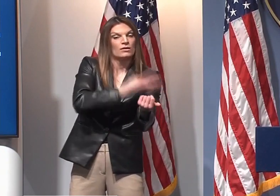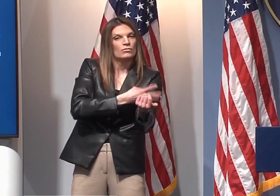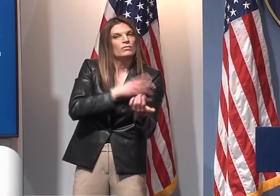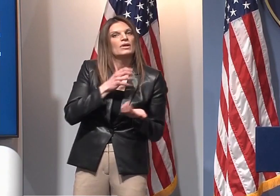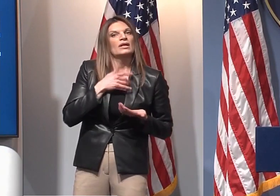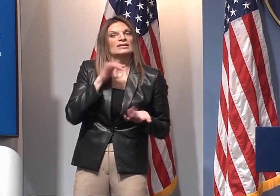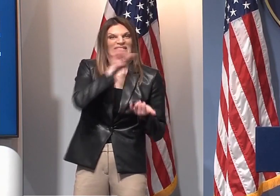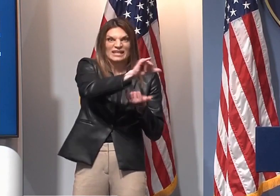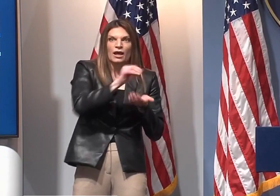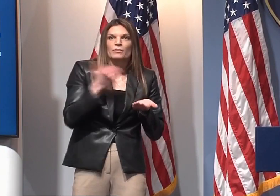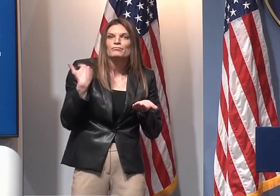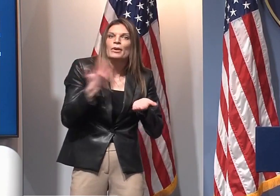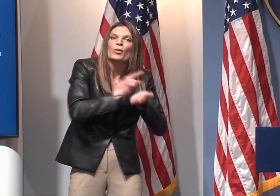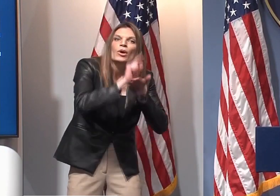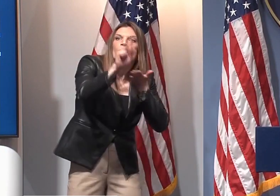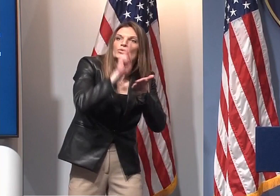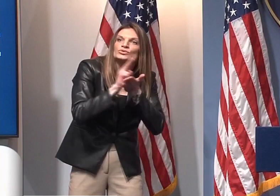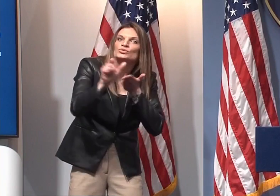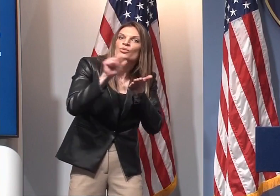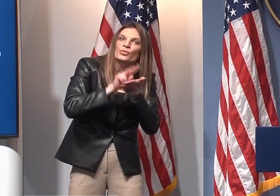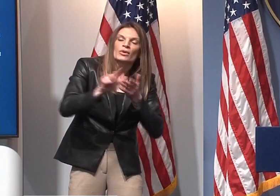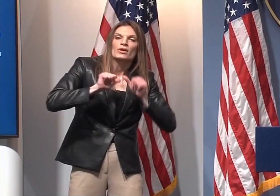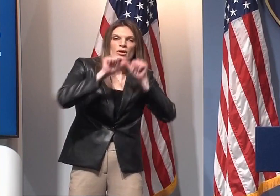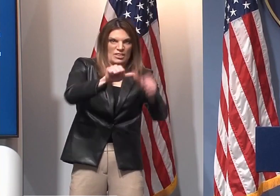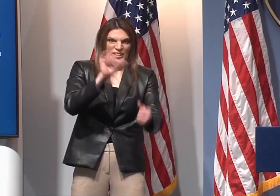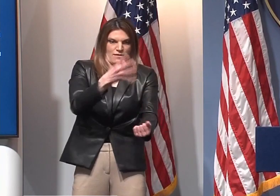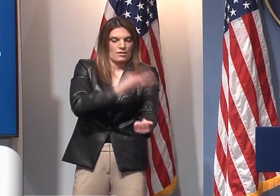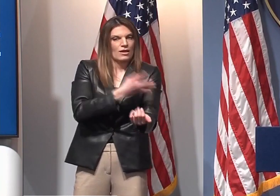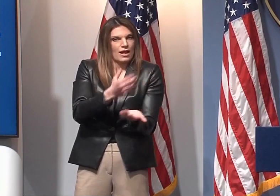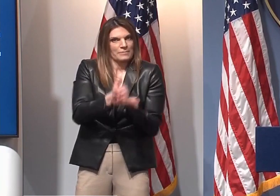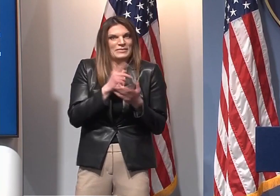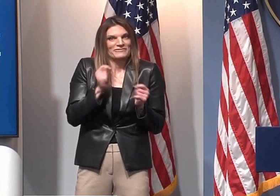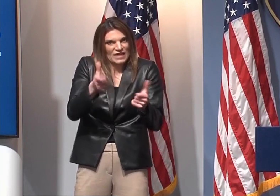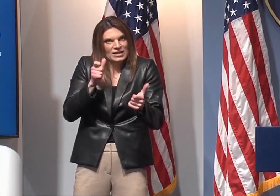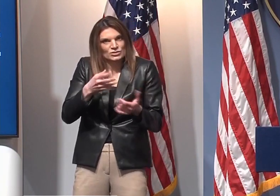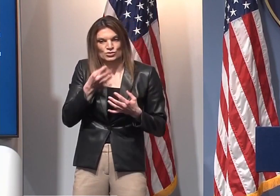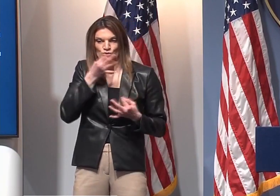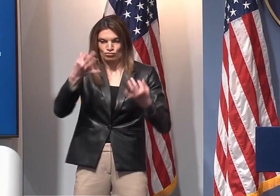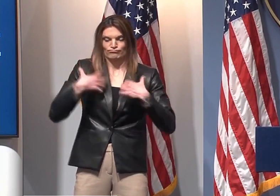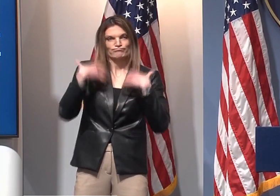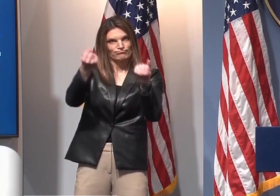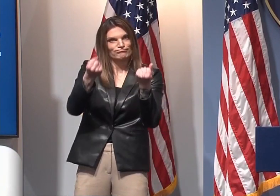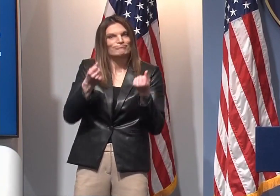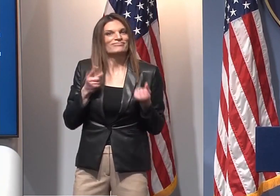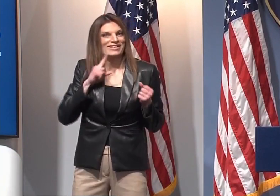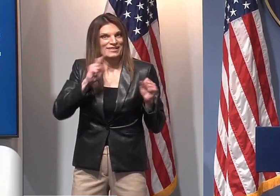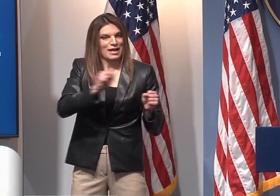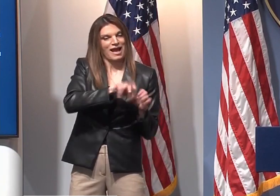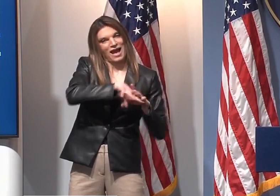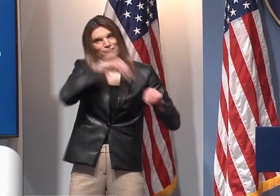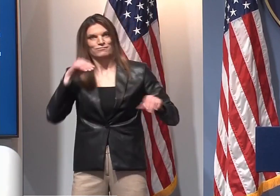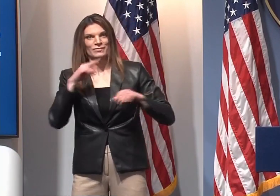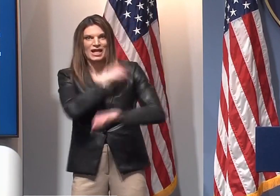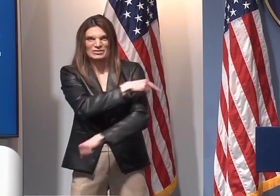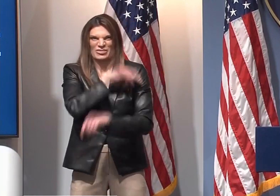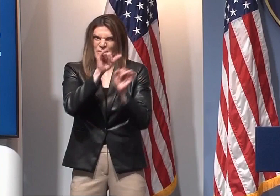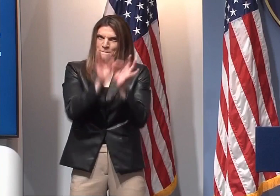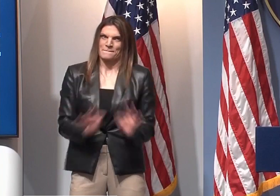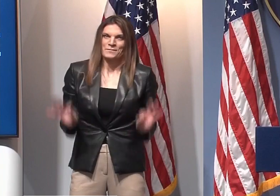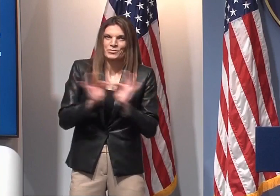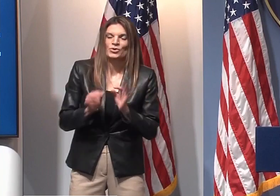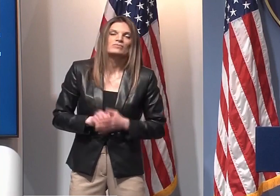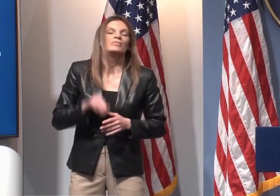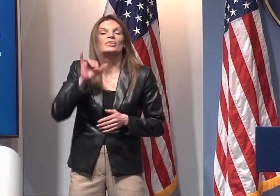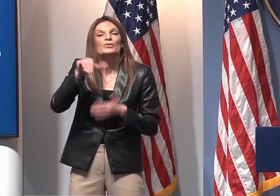are. Thousands of people across the state have already received this medication. Our work on therapeutics, led by Dr.